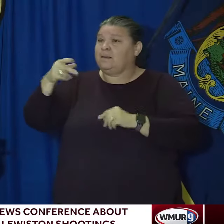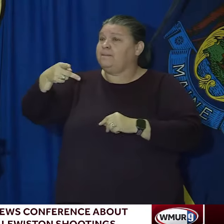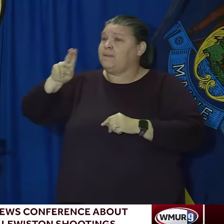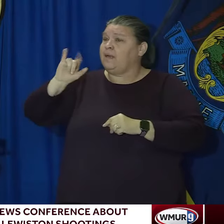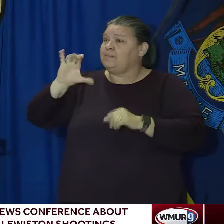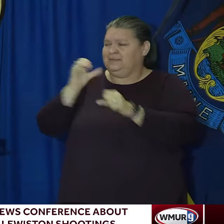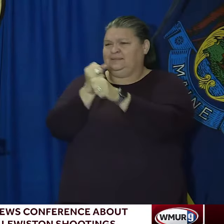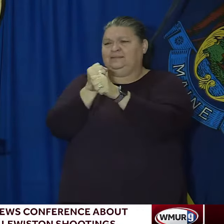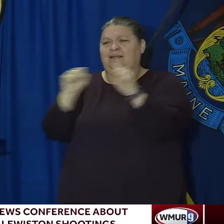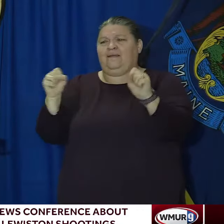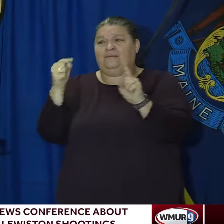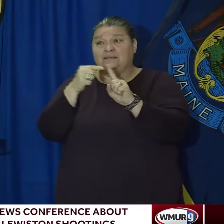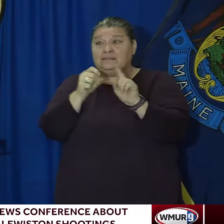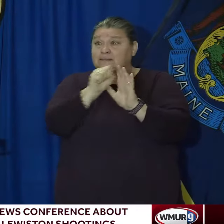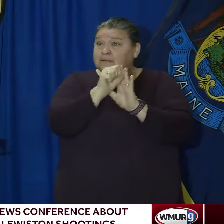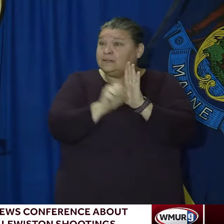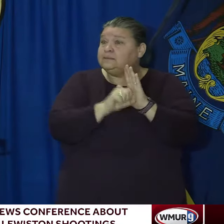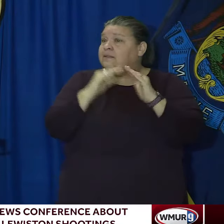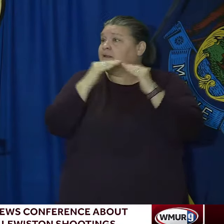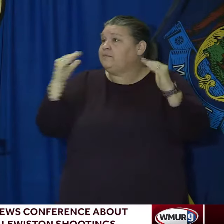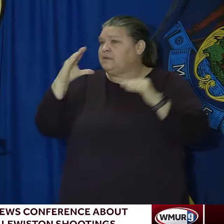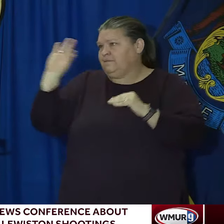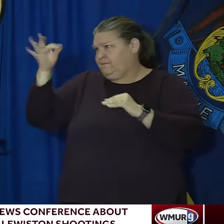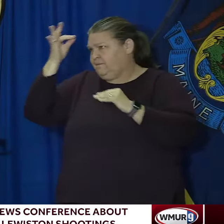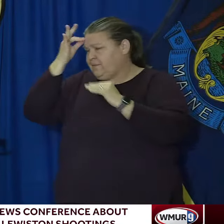federal levels in the coming weeks.